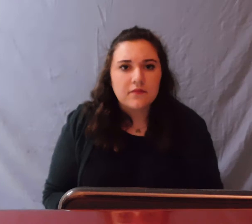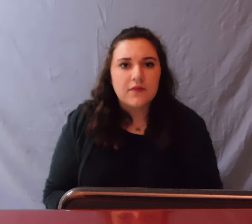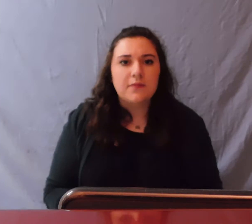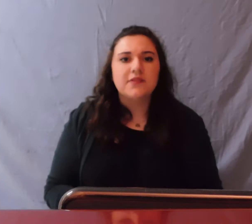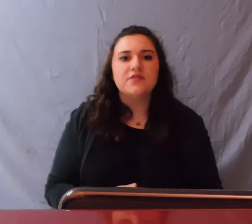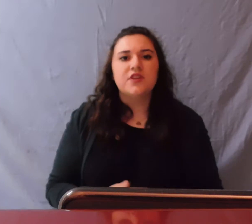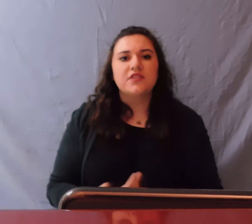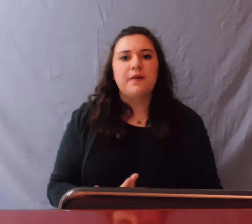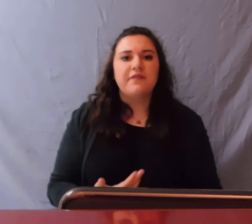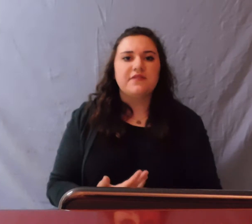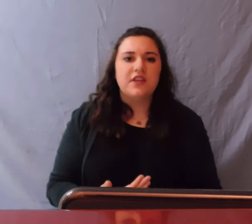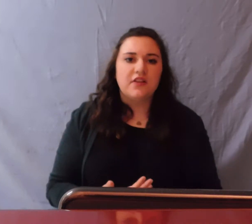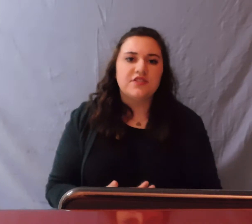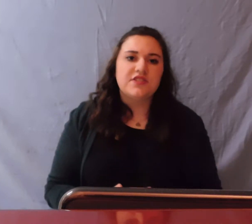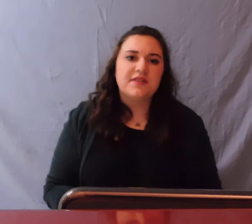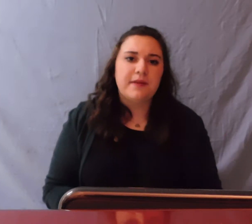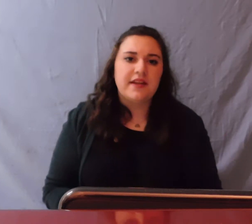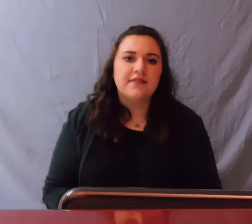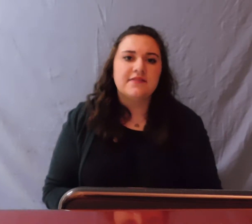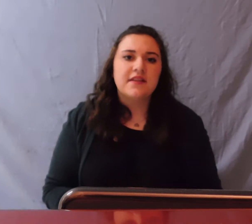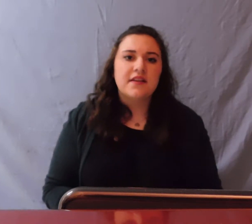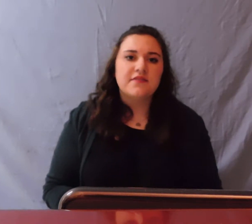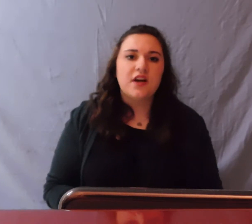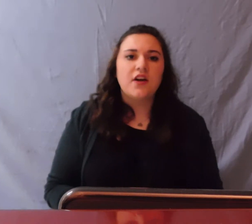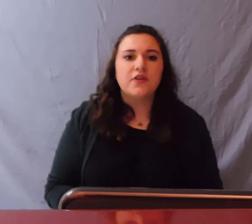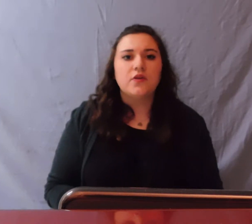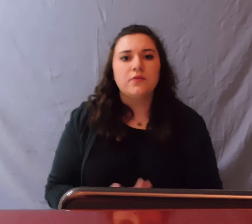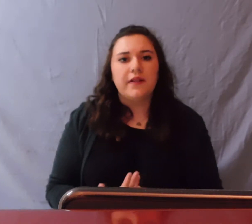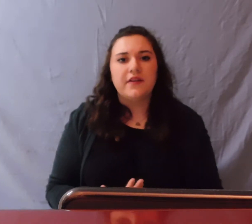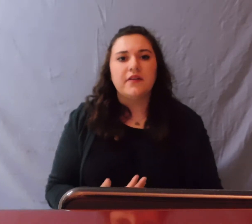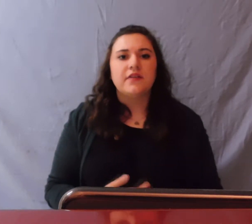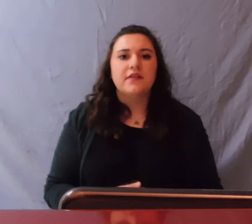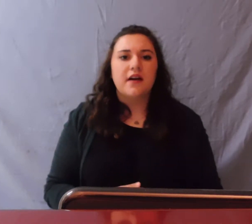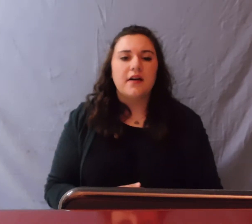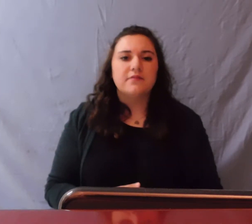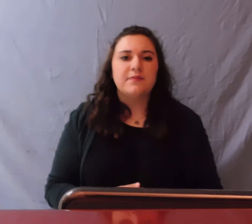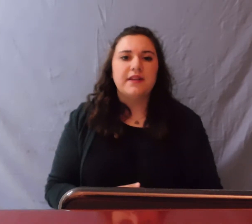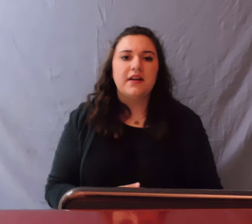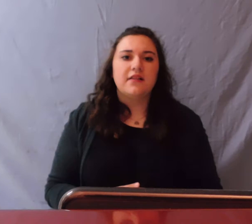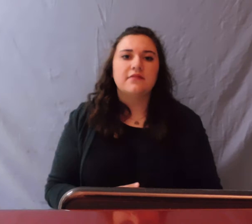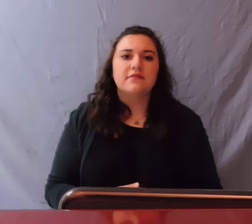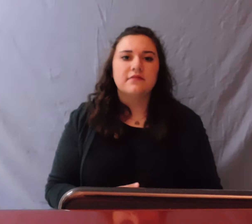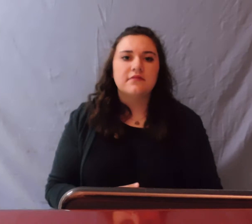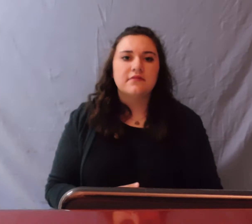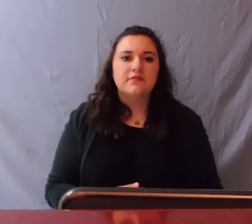And I'm also charged about $50. It just depends. It's hot or cold weather, depending on